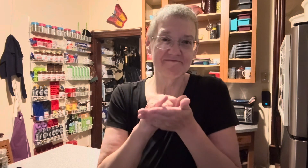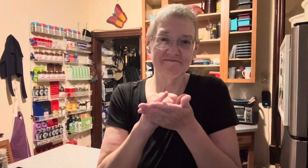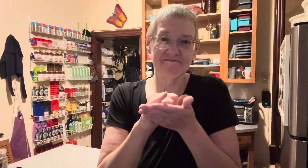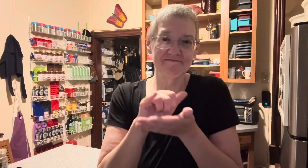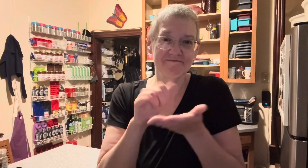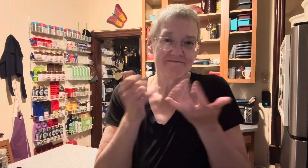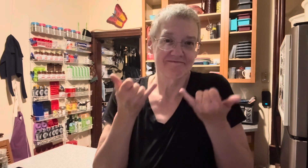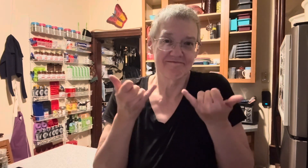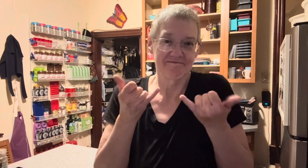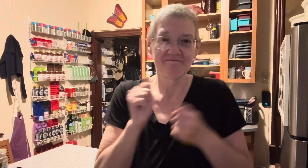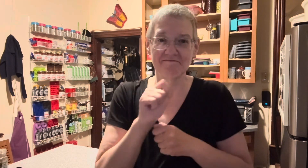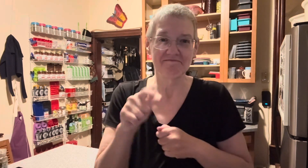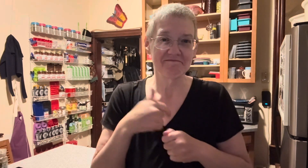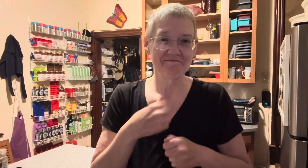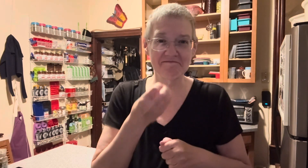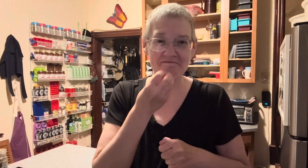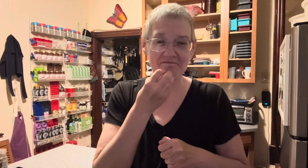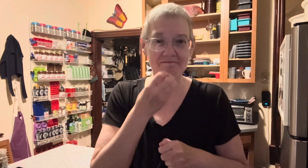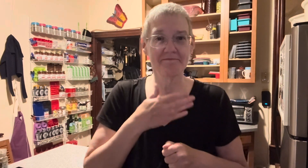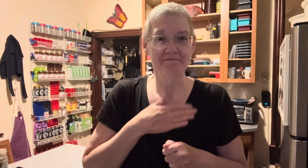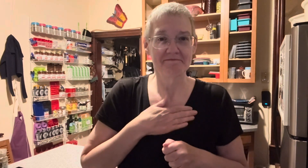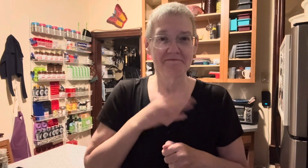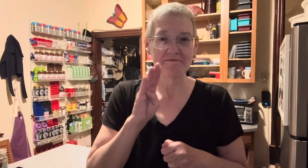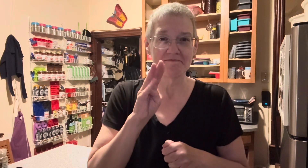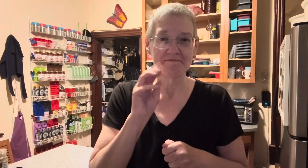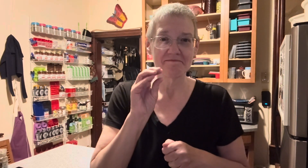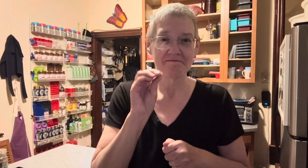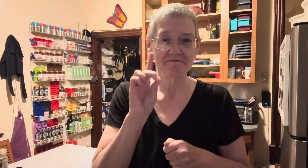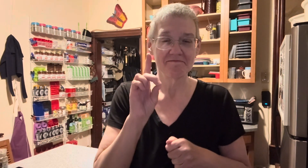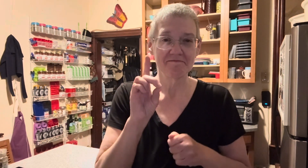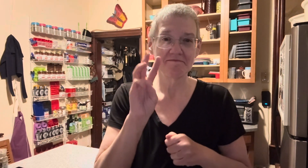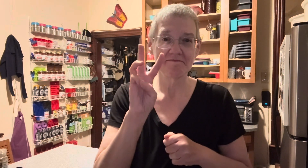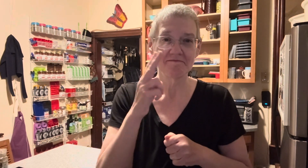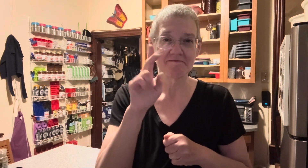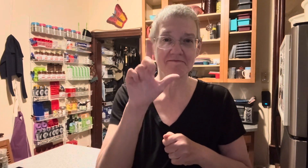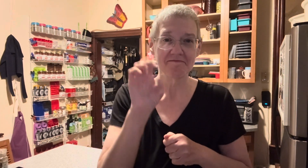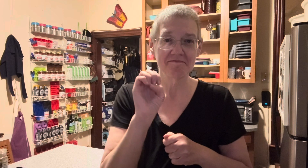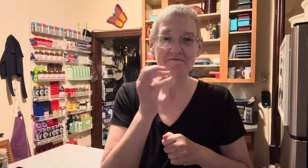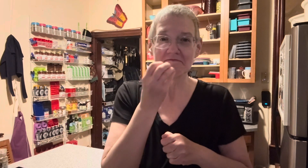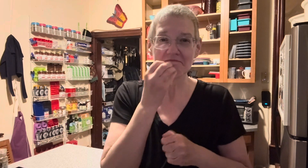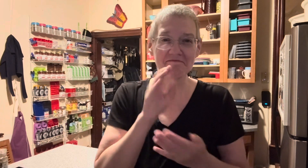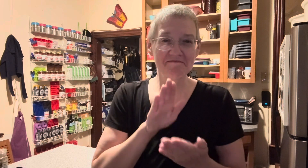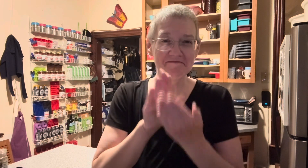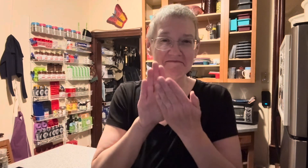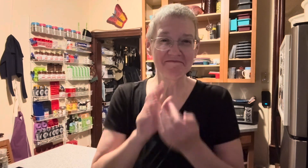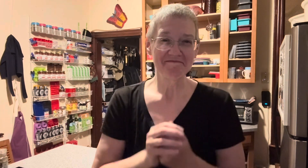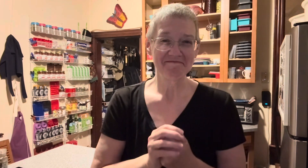berries. Basically, a whole food approach to keto.